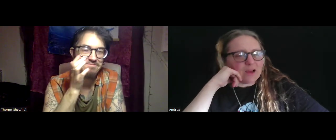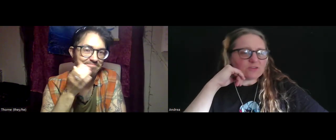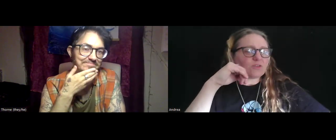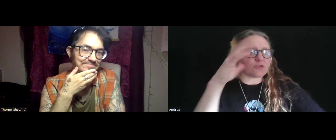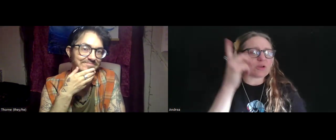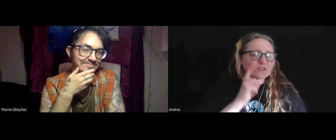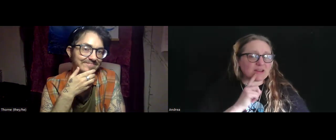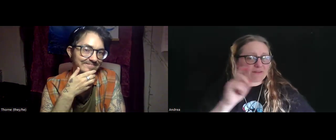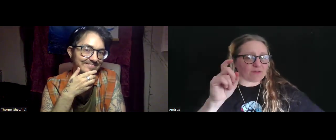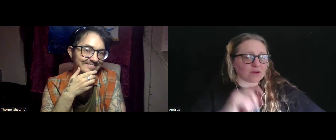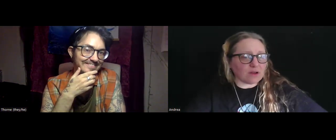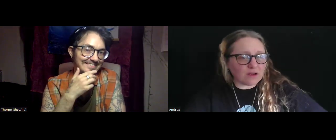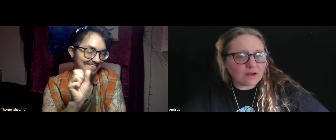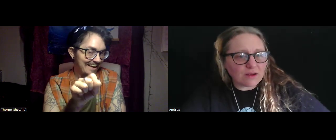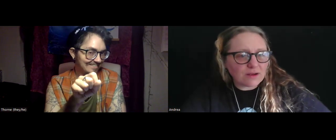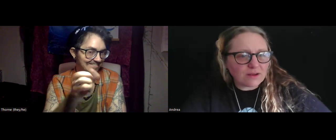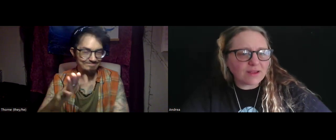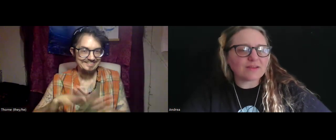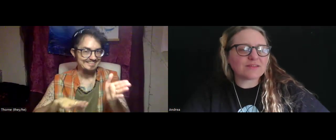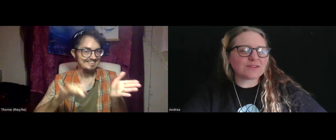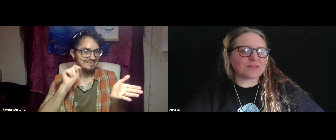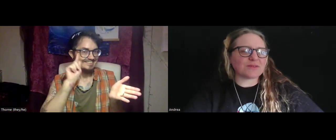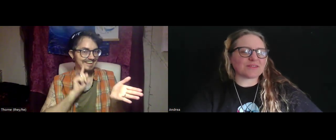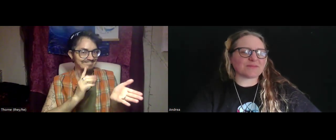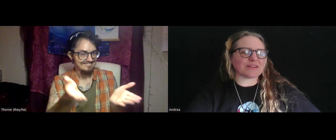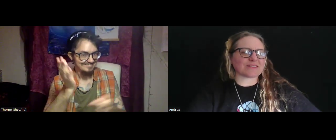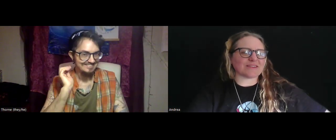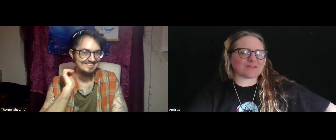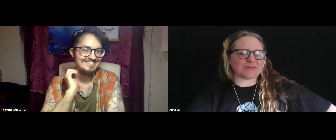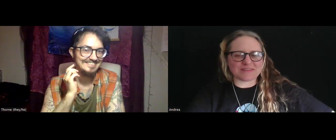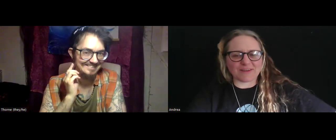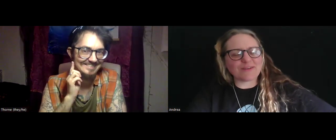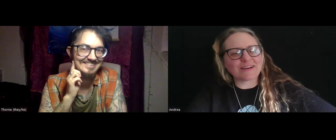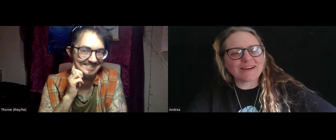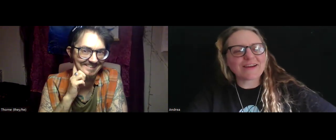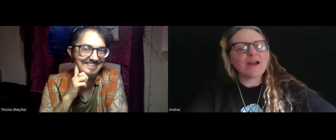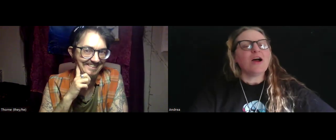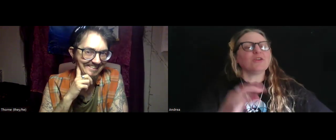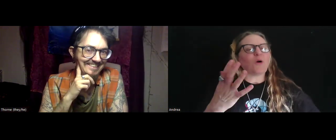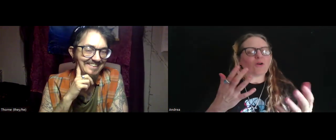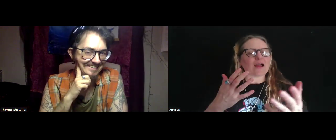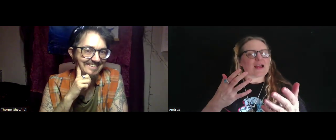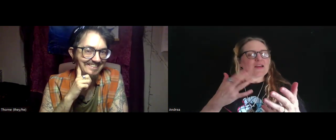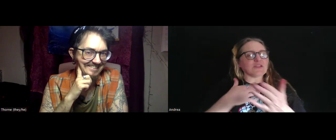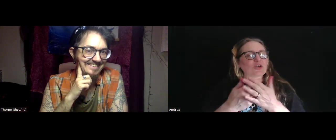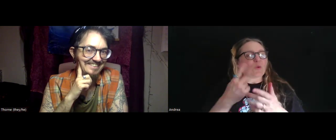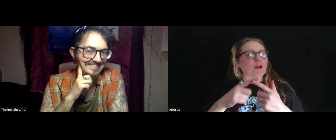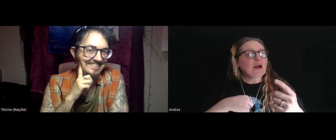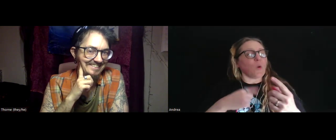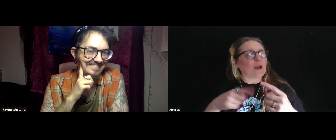So the tree was deaf. Yes, the tree was deaf. Okay, okay. So, okay, that's a good one. Now, what